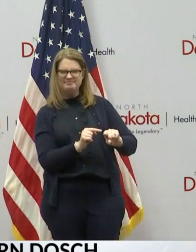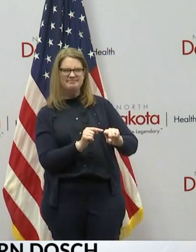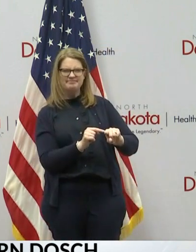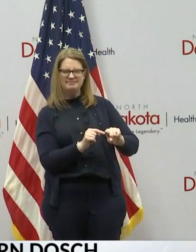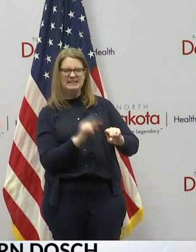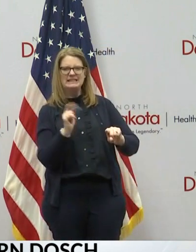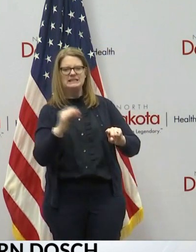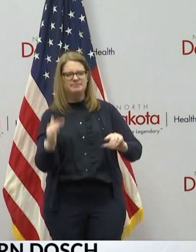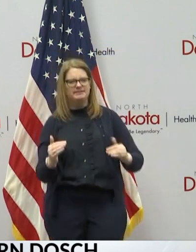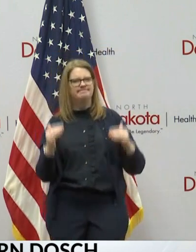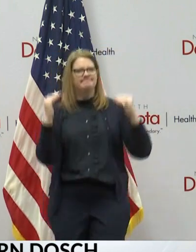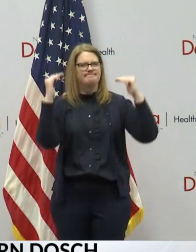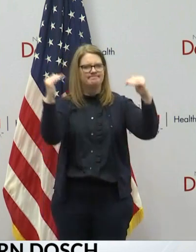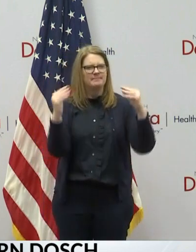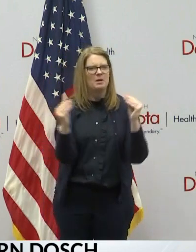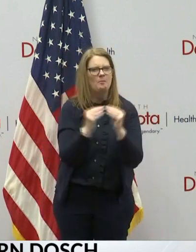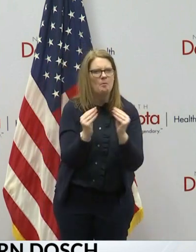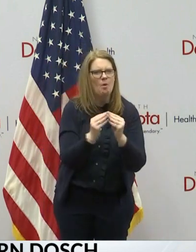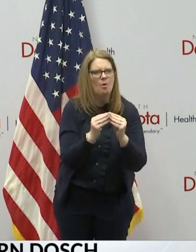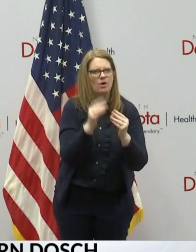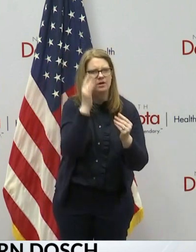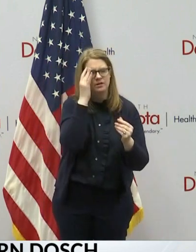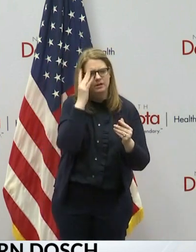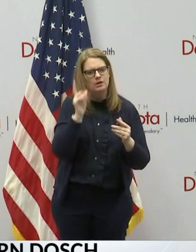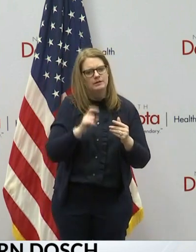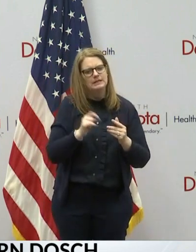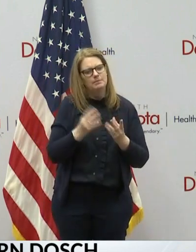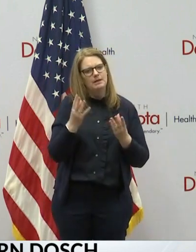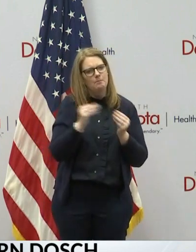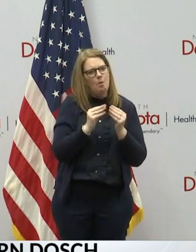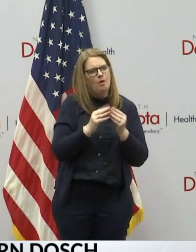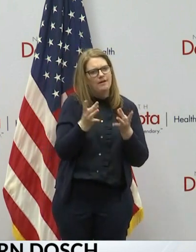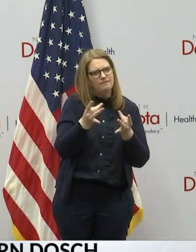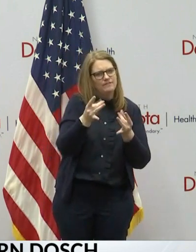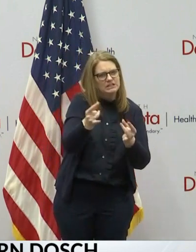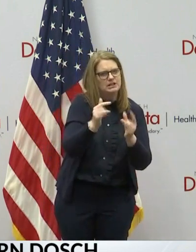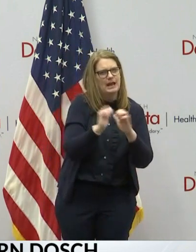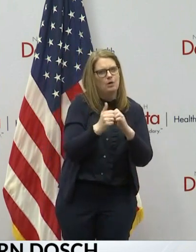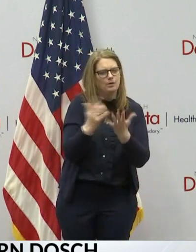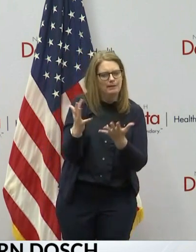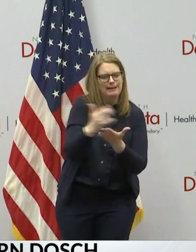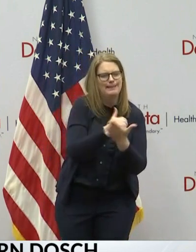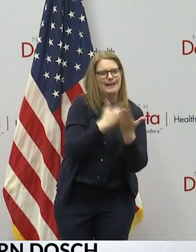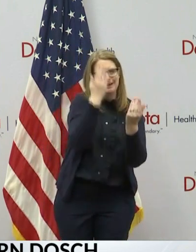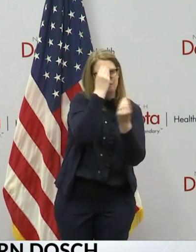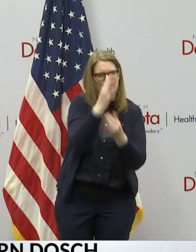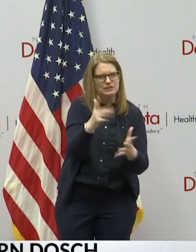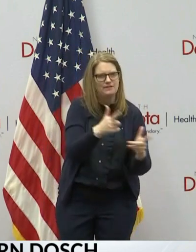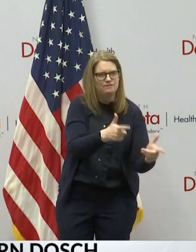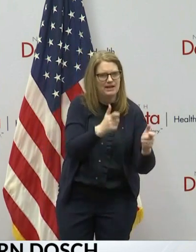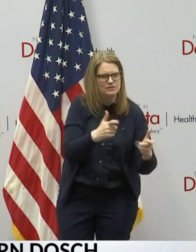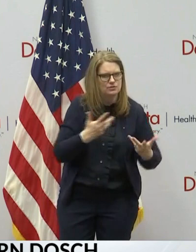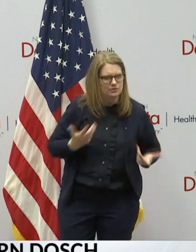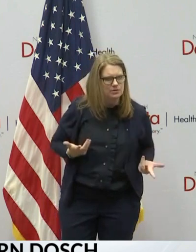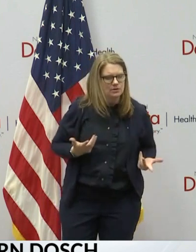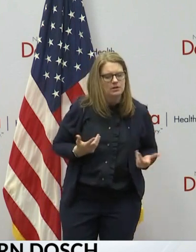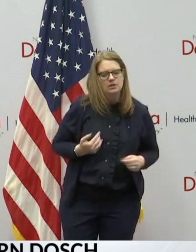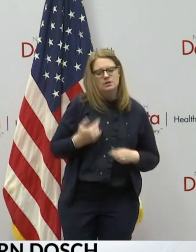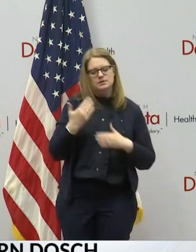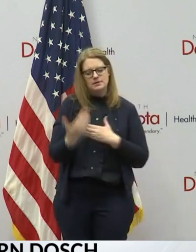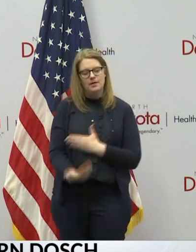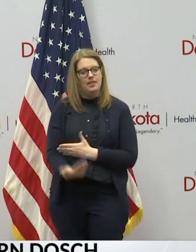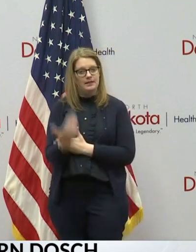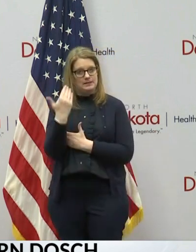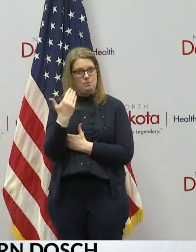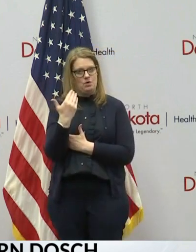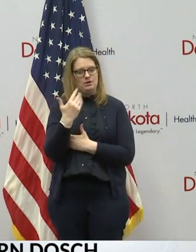is good and that we're getting them through and we're being efficient with that. And so this morning, We stood